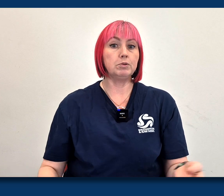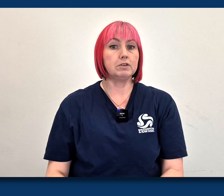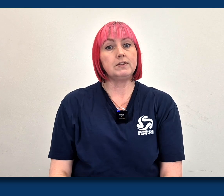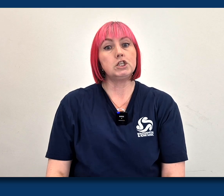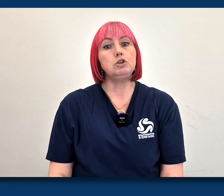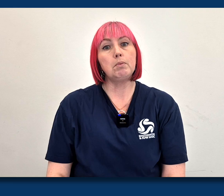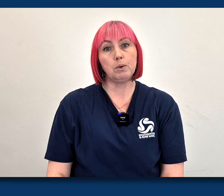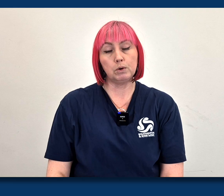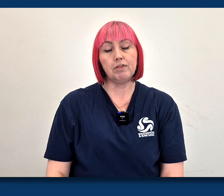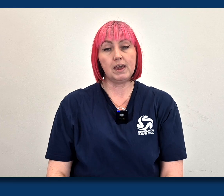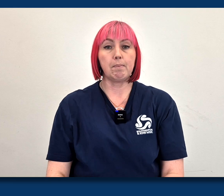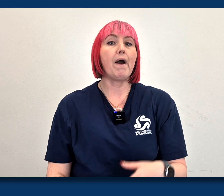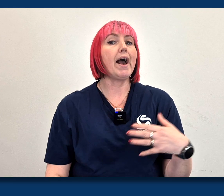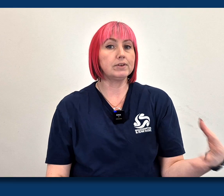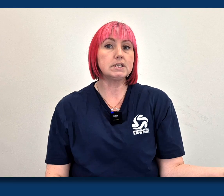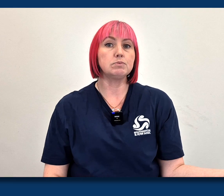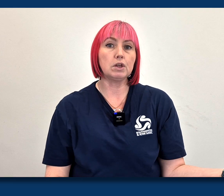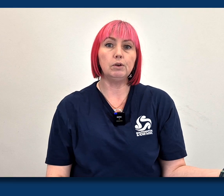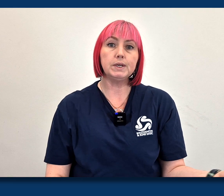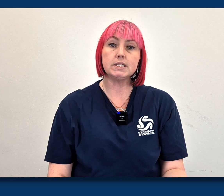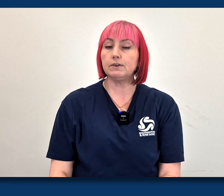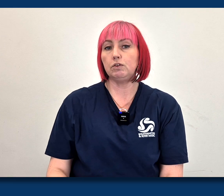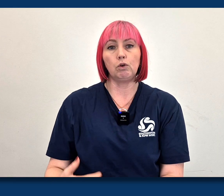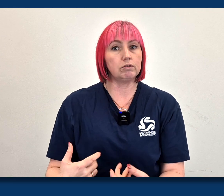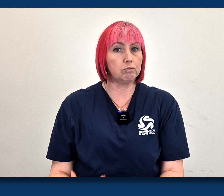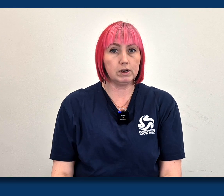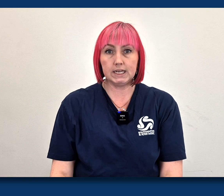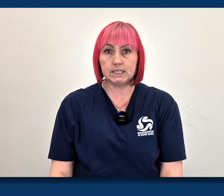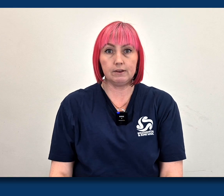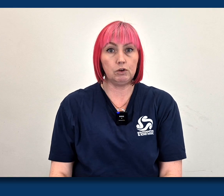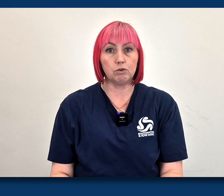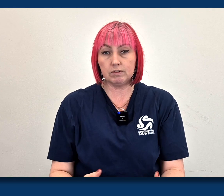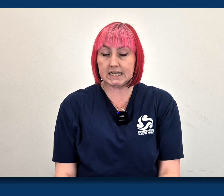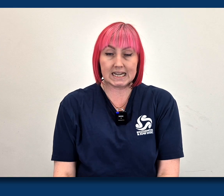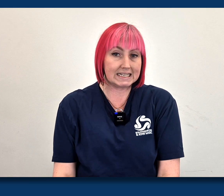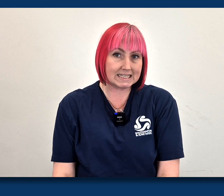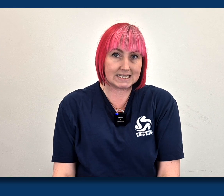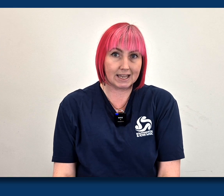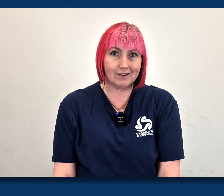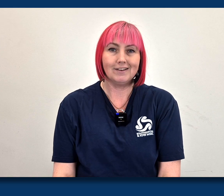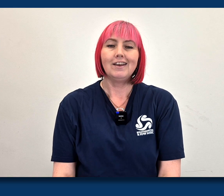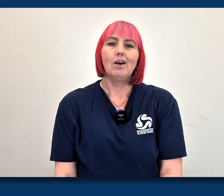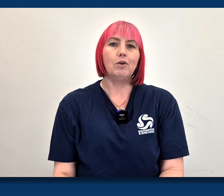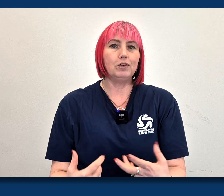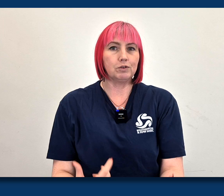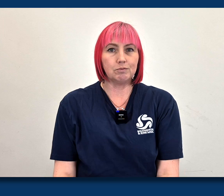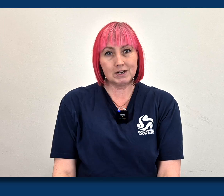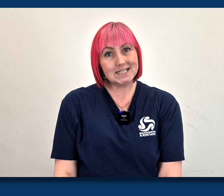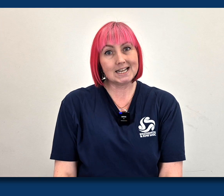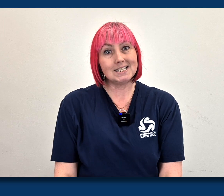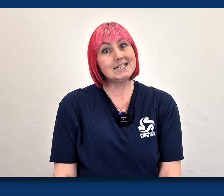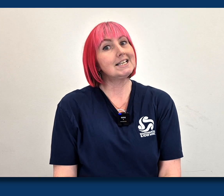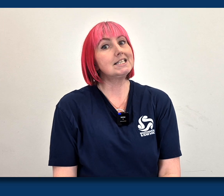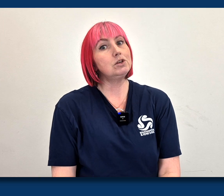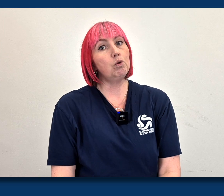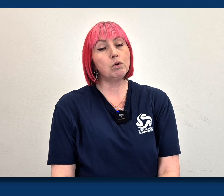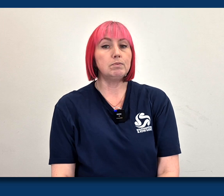of this, you might want to think about having some soloists. If you're a really talented singer, or if you've got some really talented singers in your groups that you